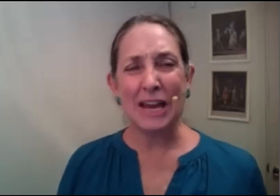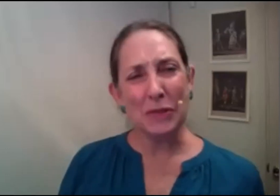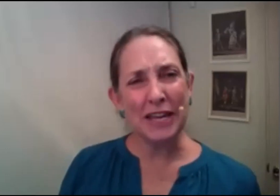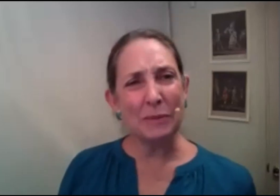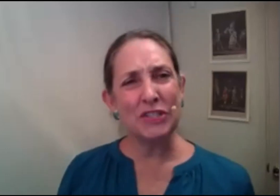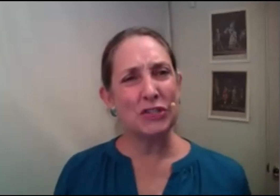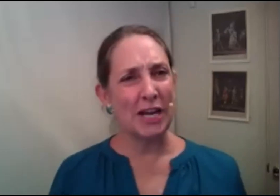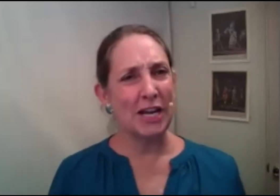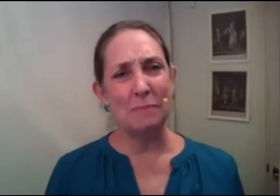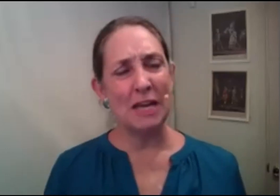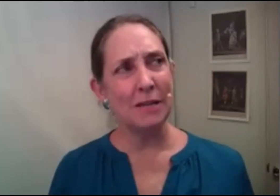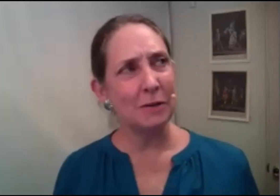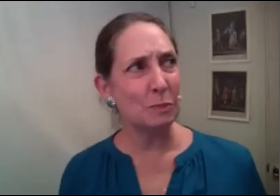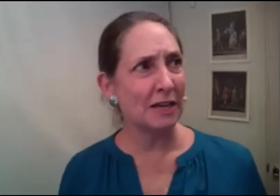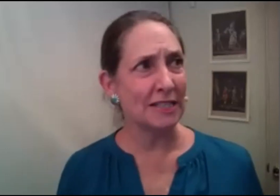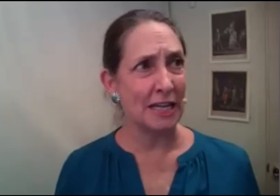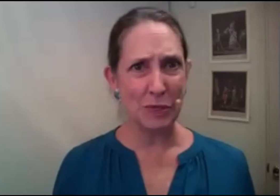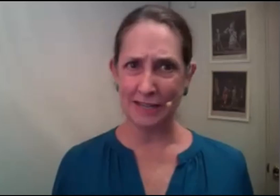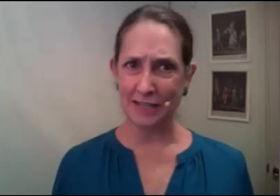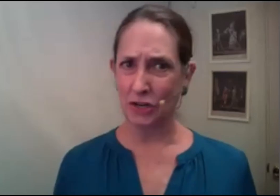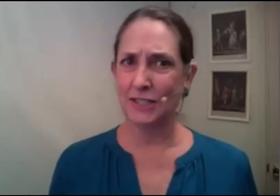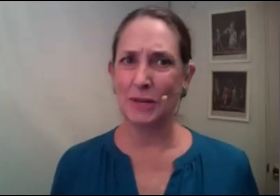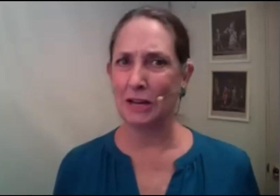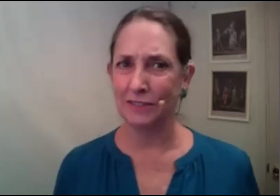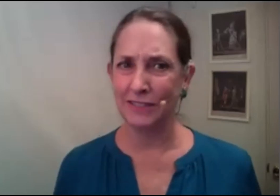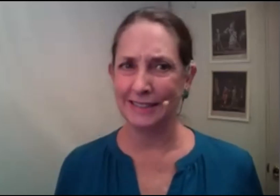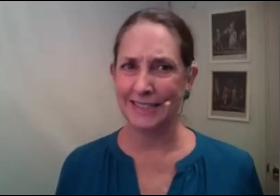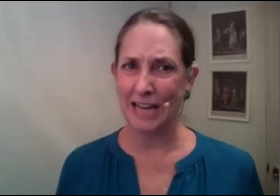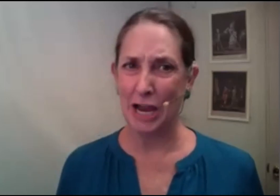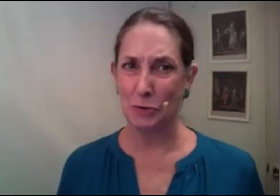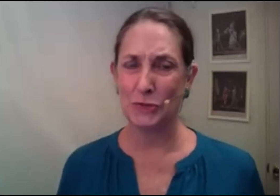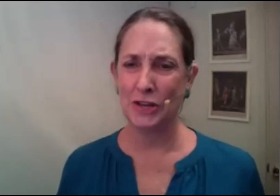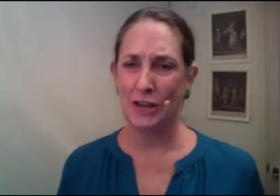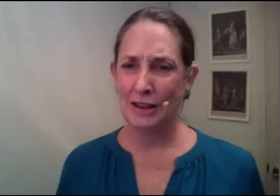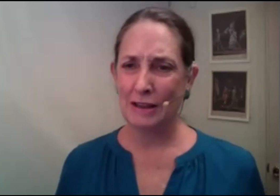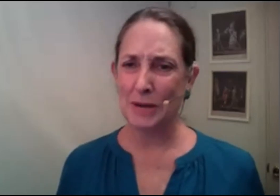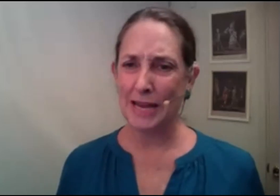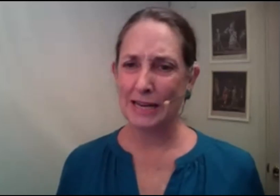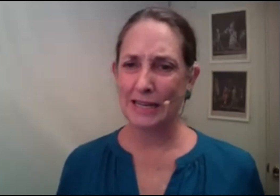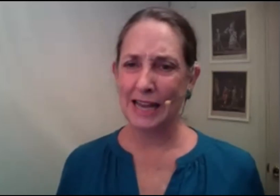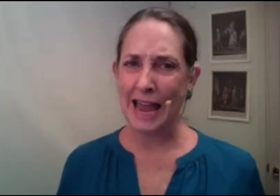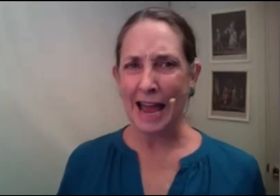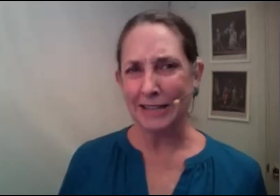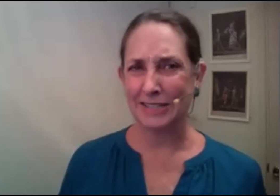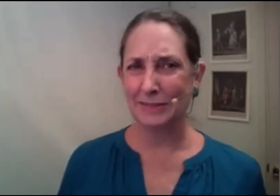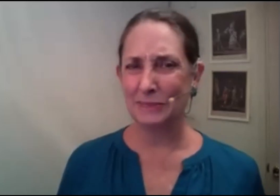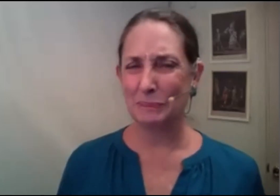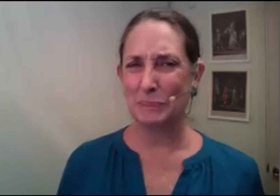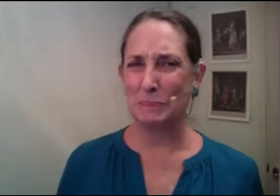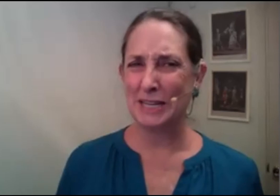The other thing that was strange, and maybe it was because they were getting nervous about living in this house, but